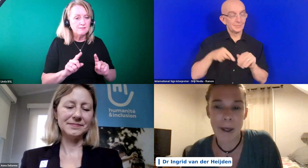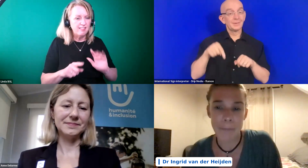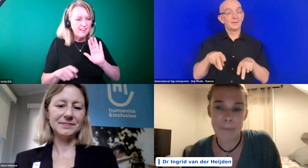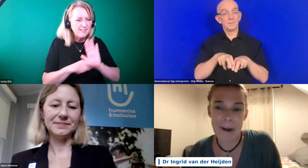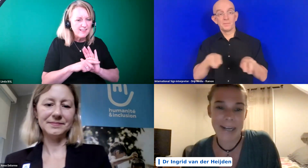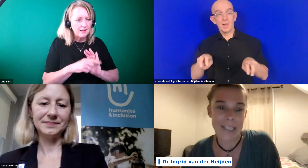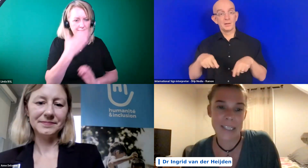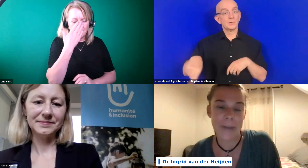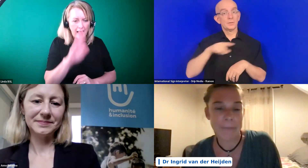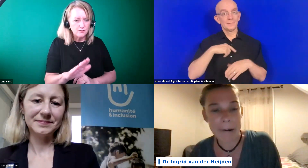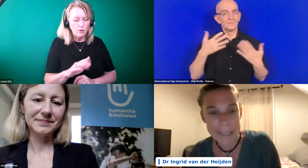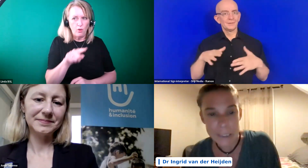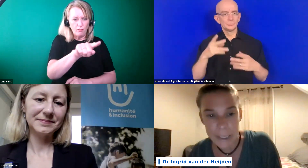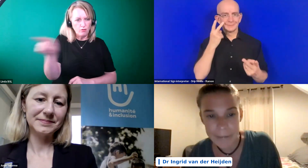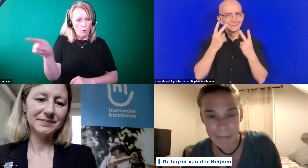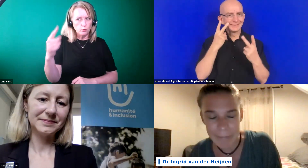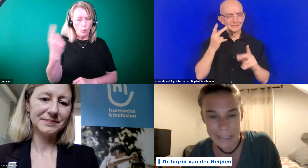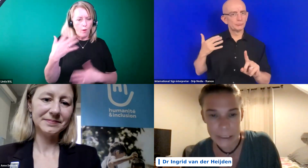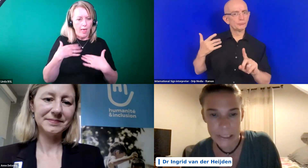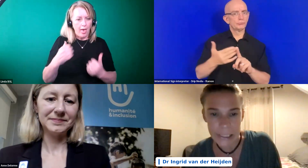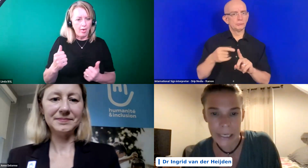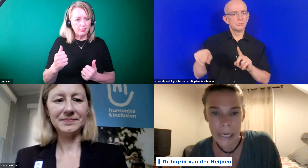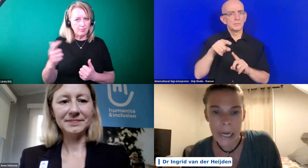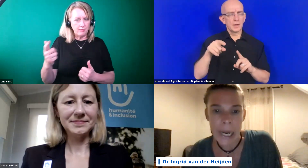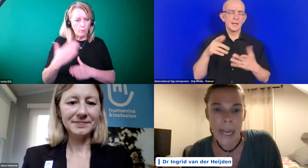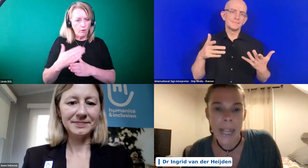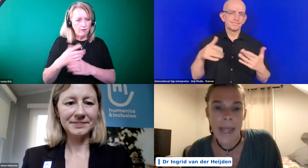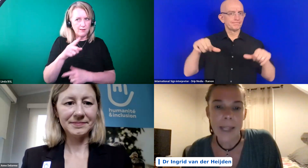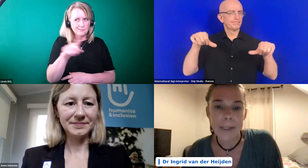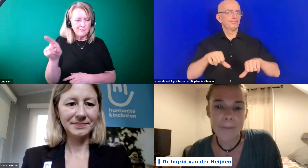of health providers, the barriers to information,